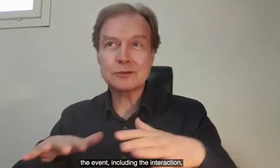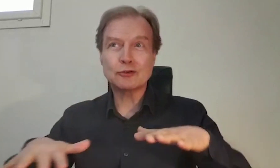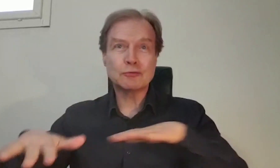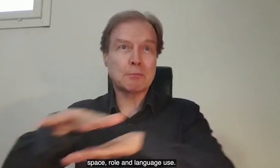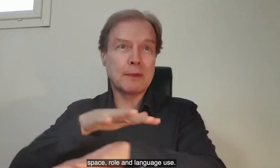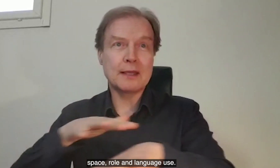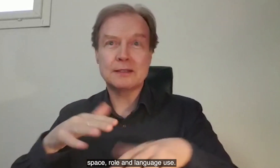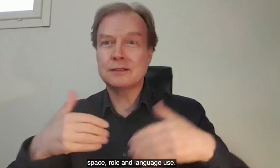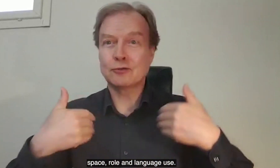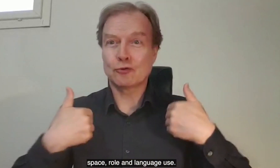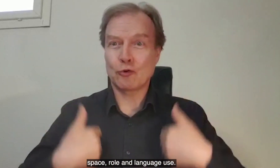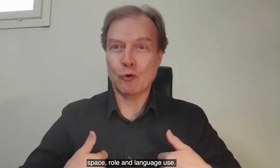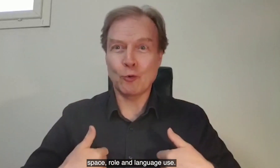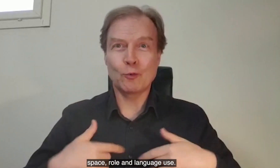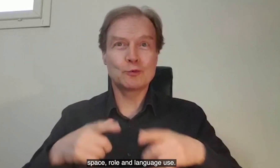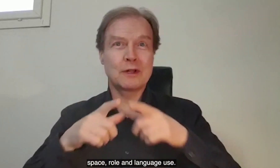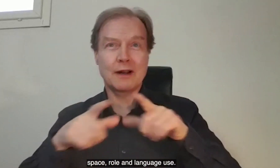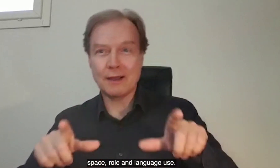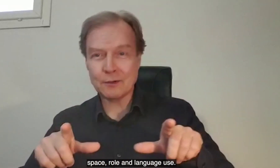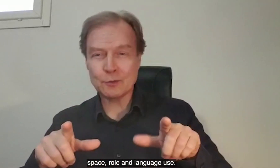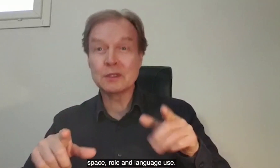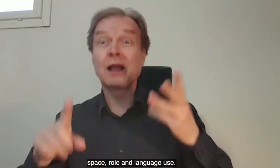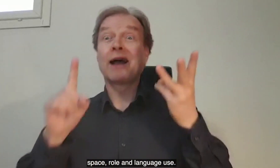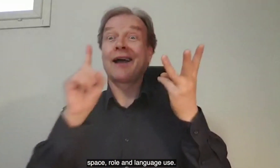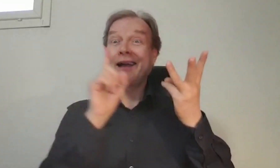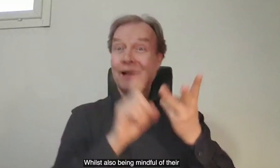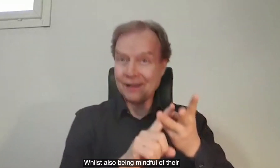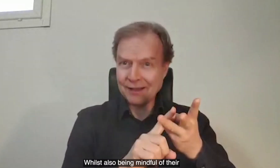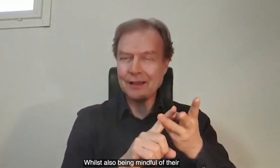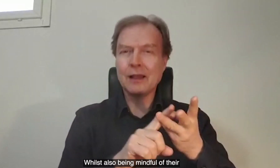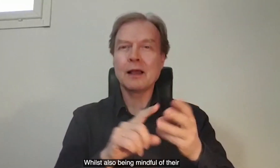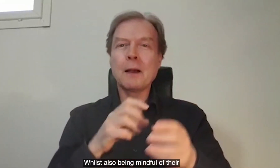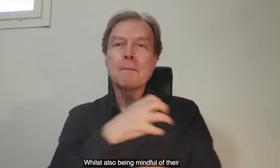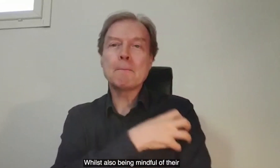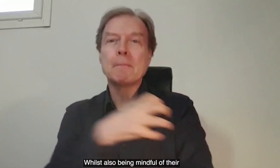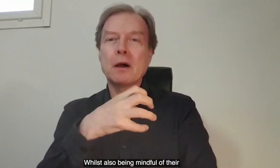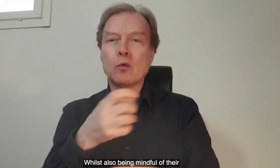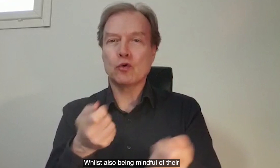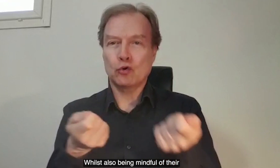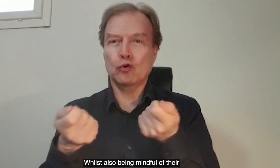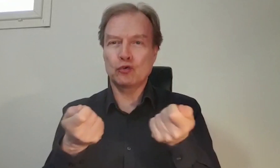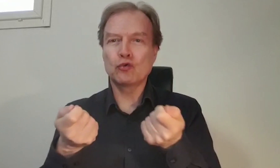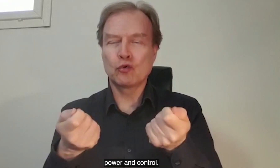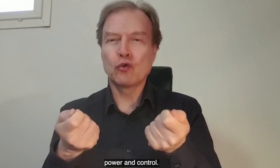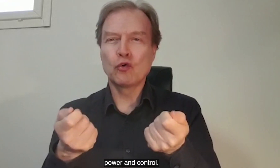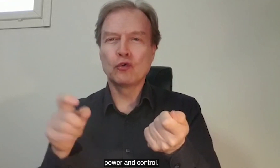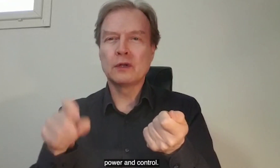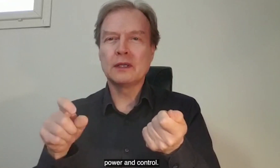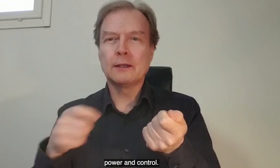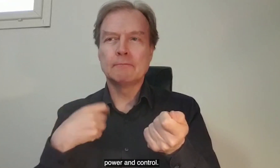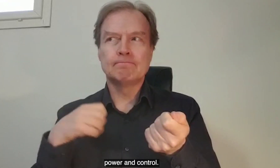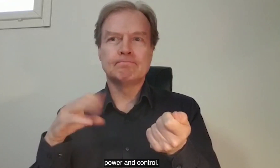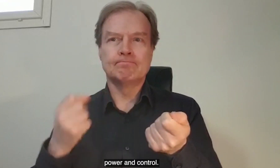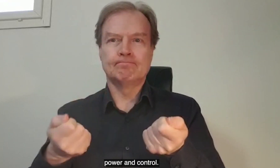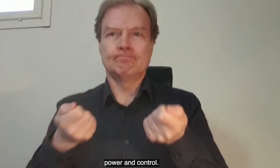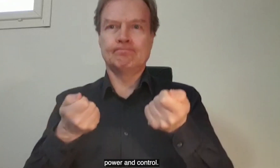transmitted. This is simultaneous to interpreting the event, including the interaction, space, role, and